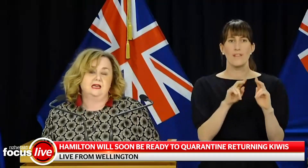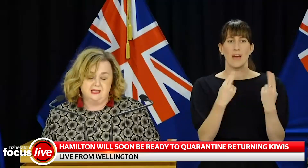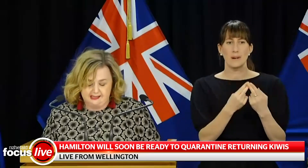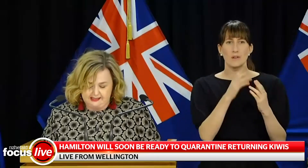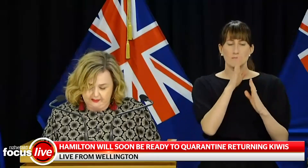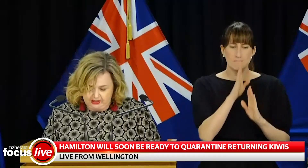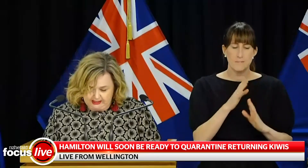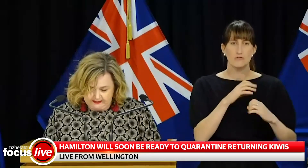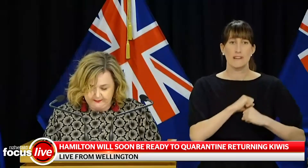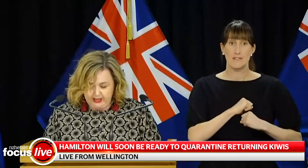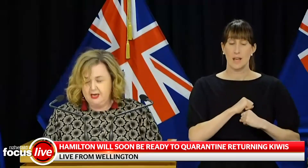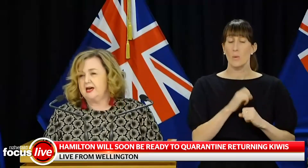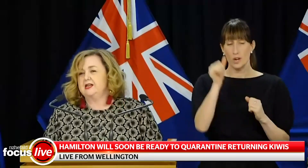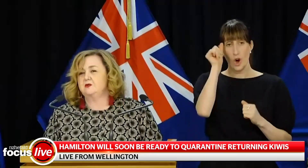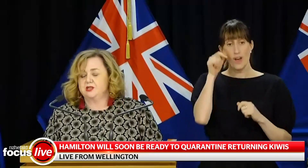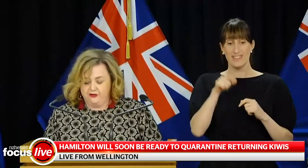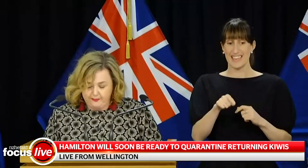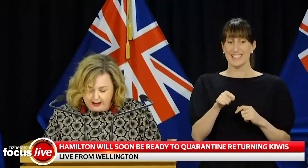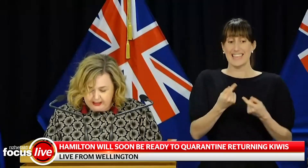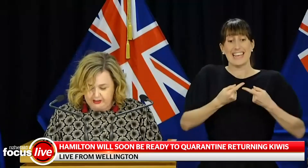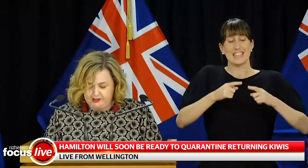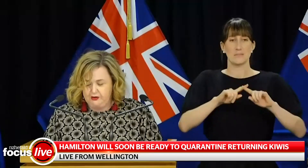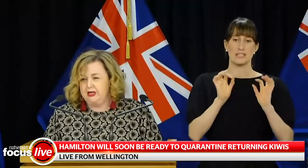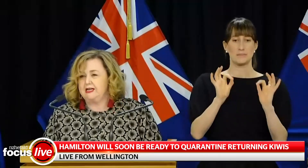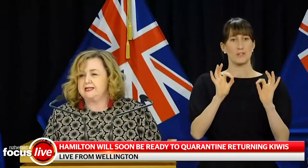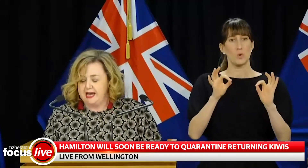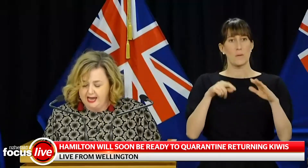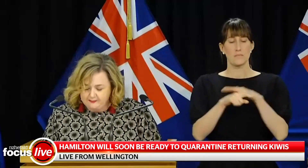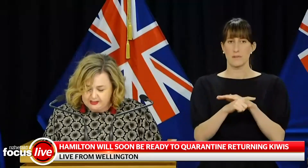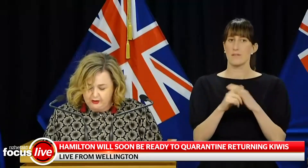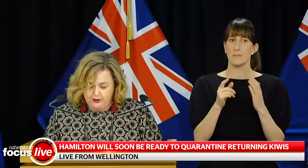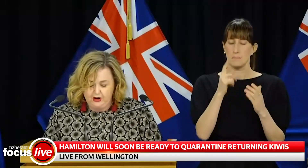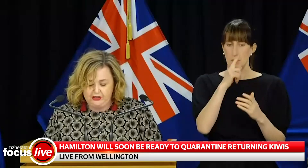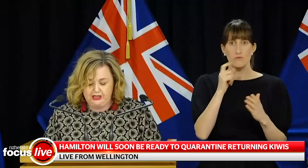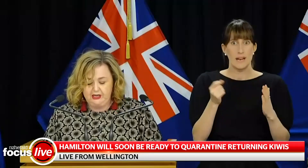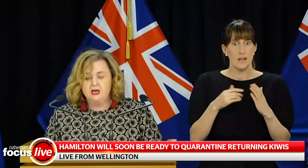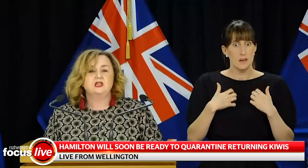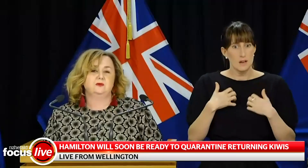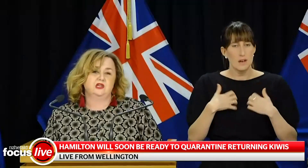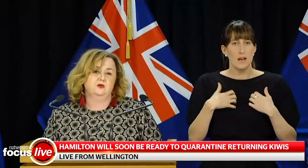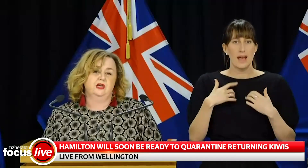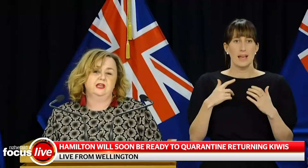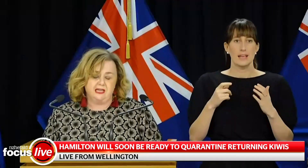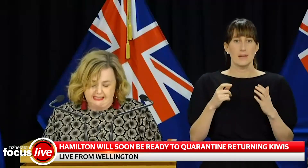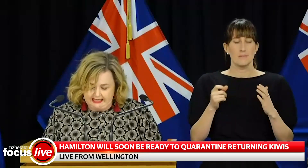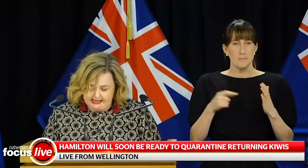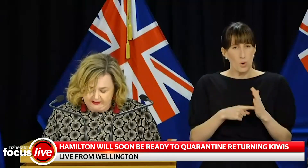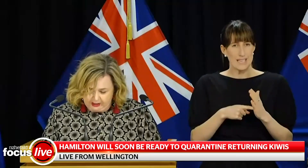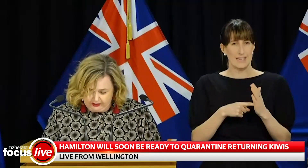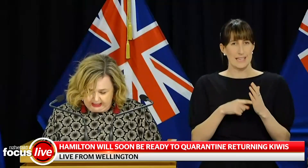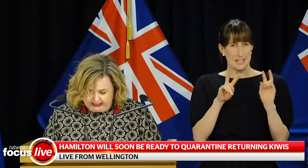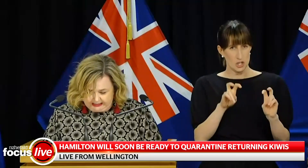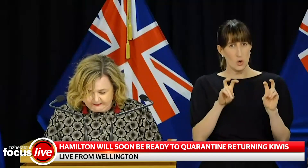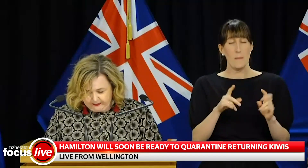are seeking these exemptions. It is also of public concern, and it is our absolute priority to ensure that these can